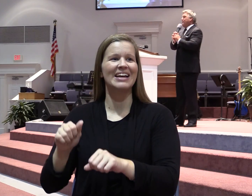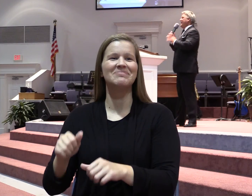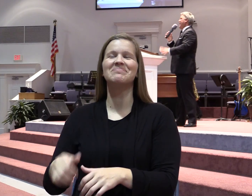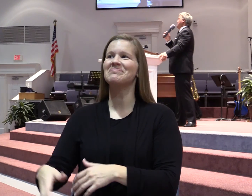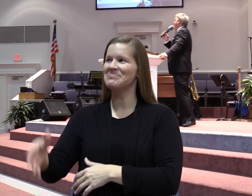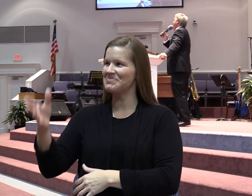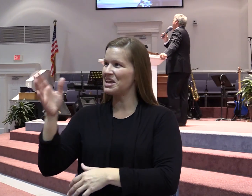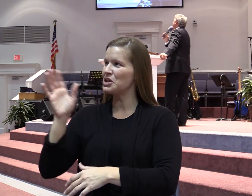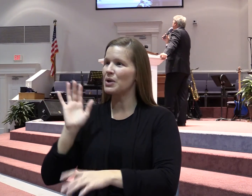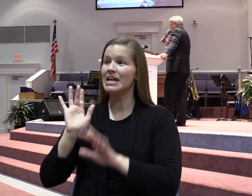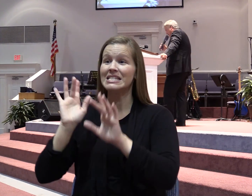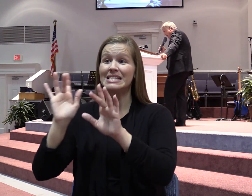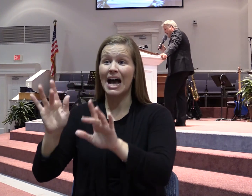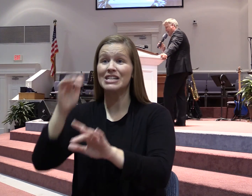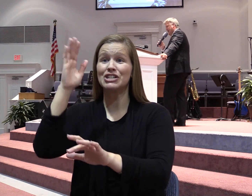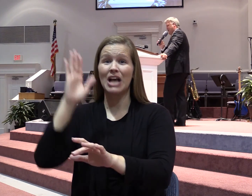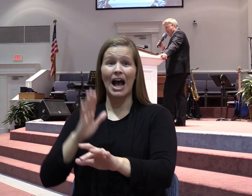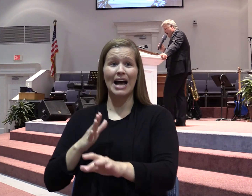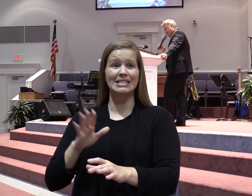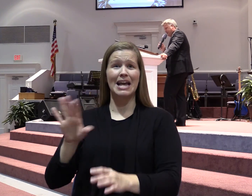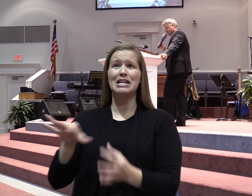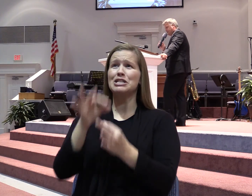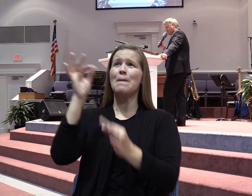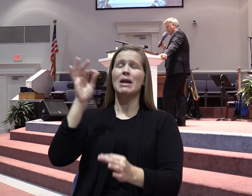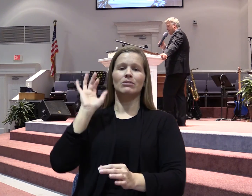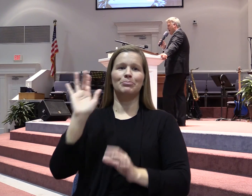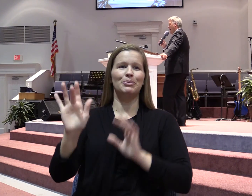you could be touched by the God that created the mountain.